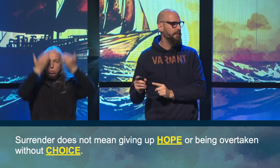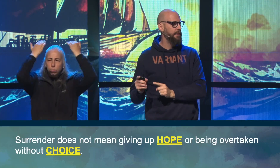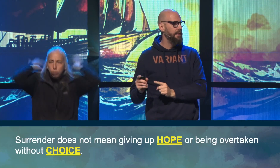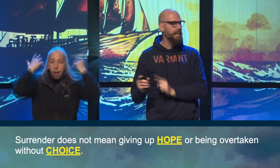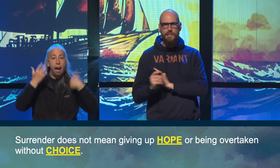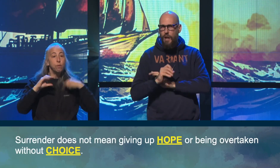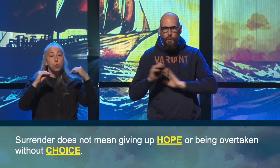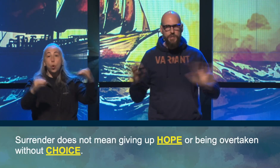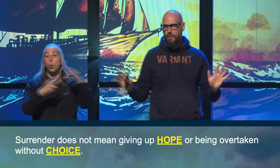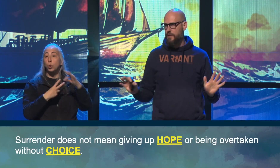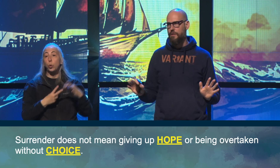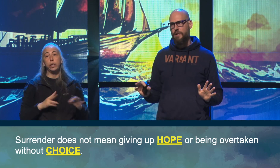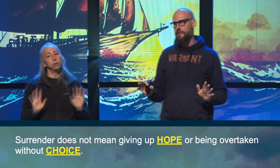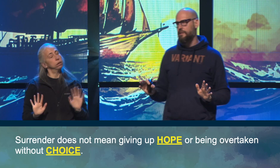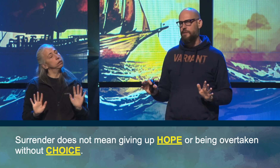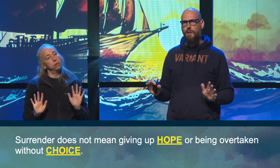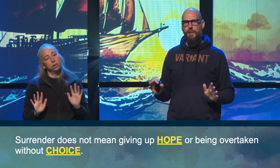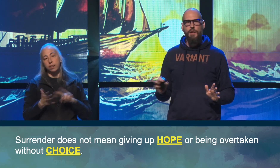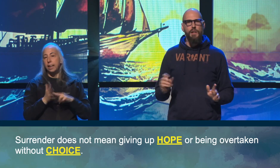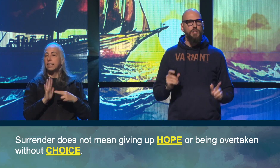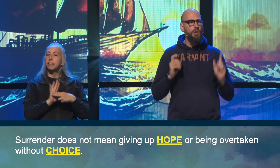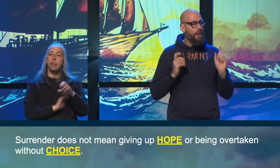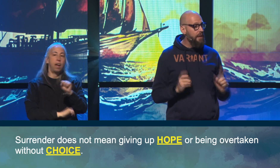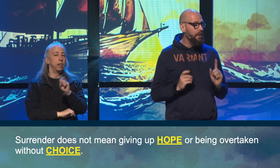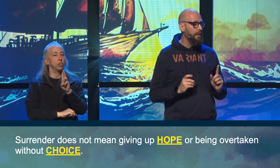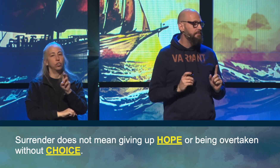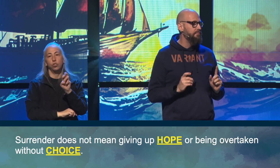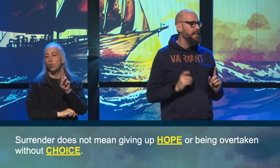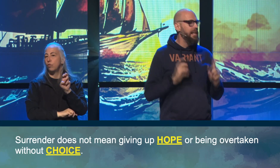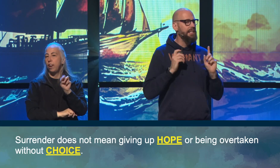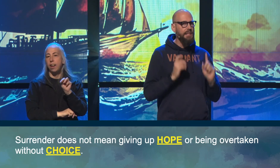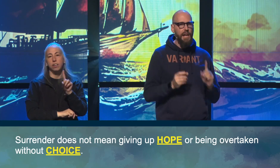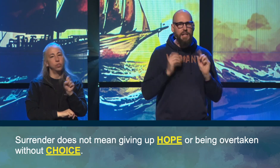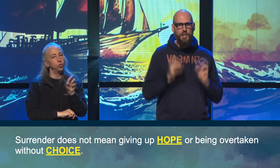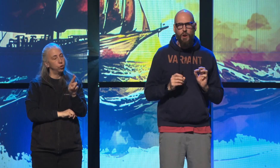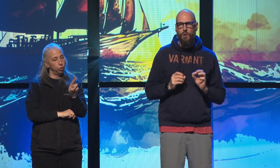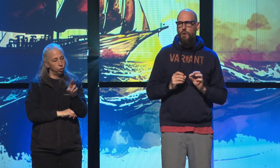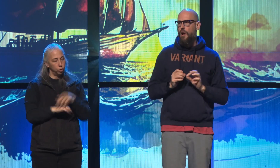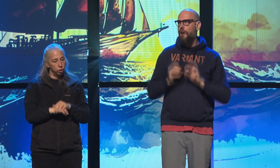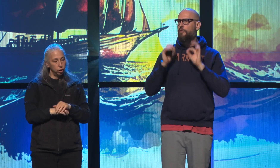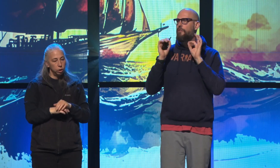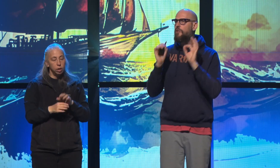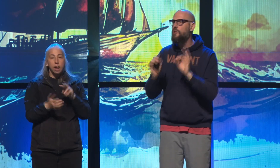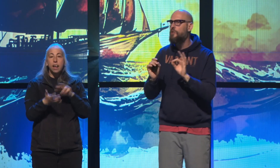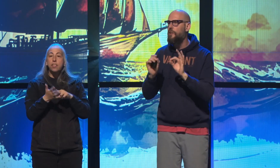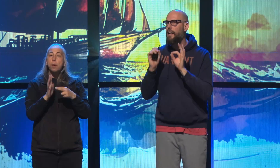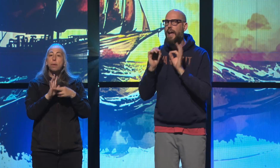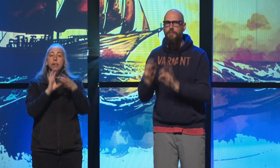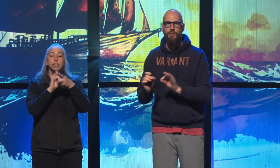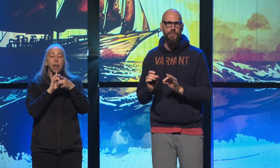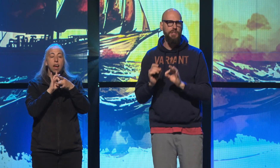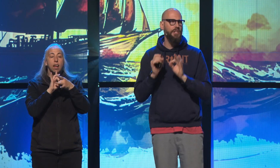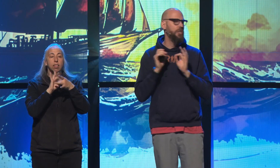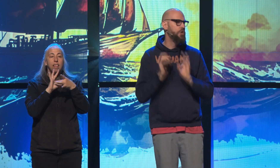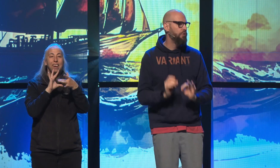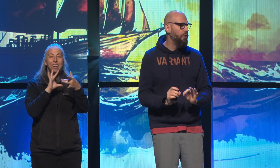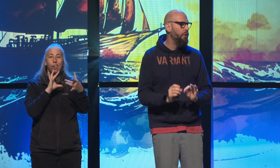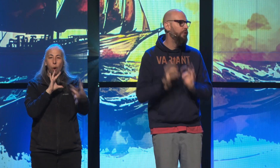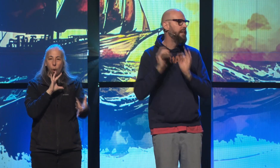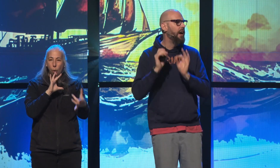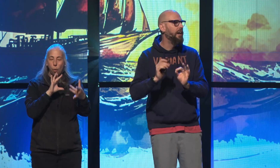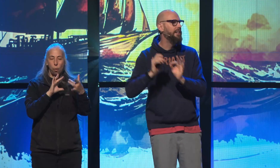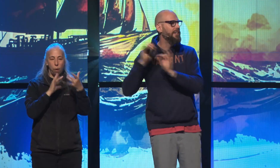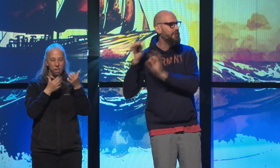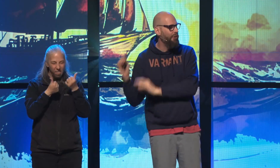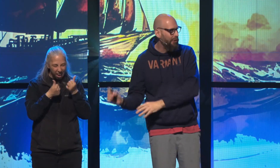choice. That's not what surrender is. Surrender is letting go of futile efforts to